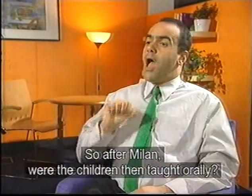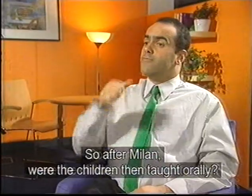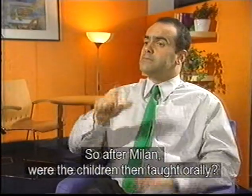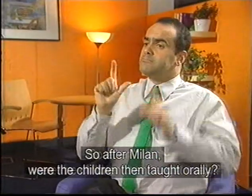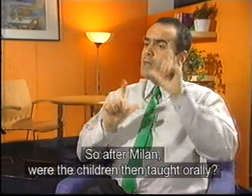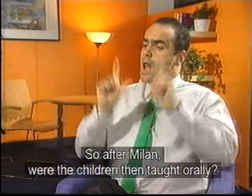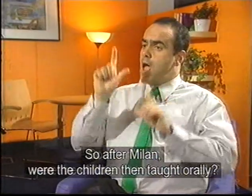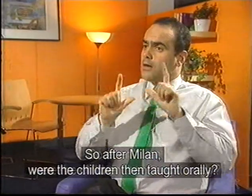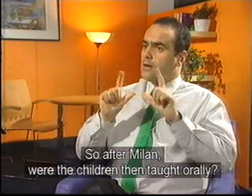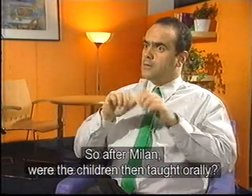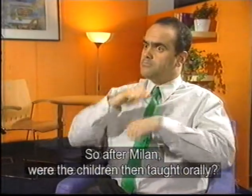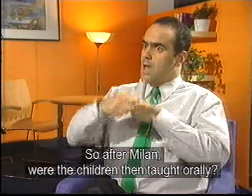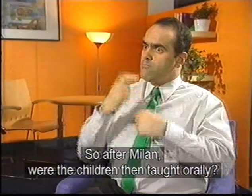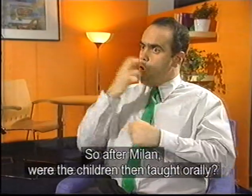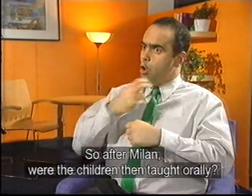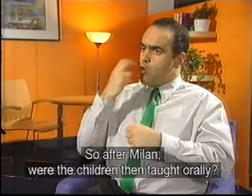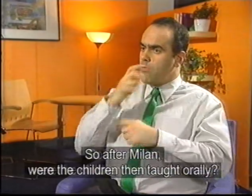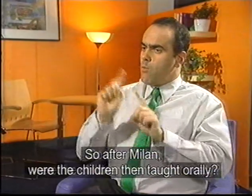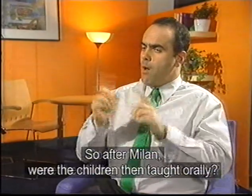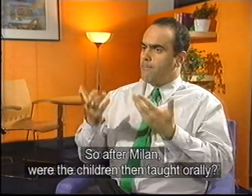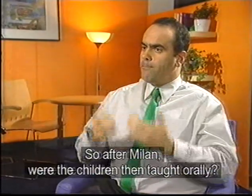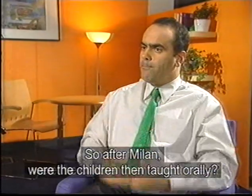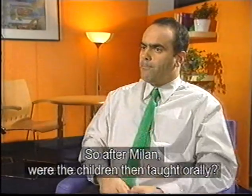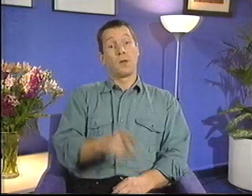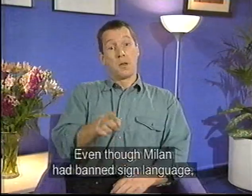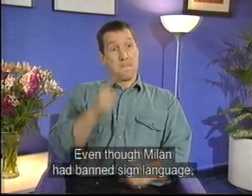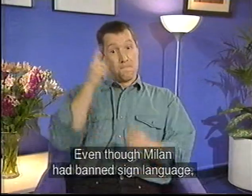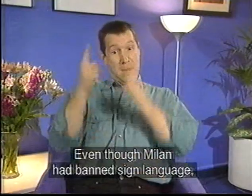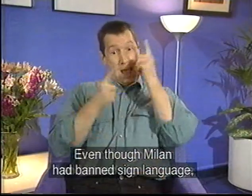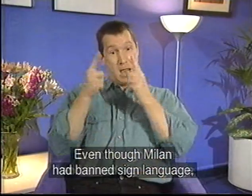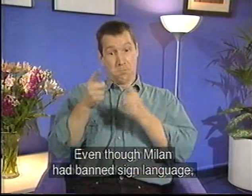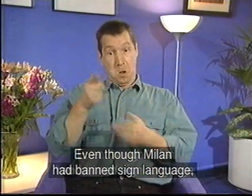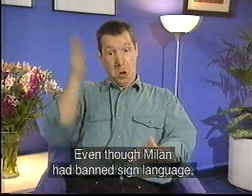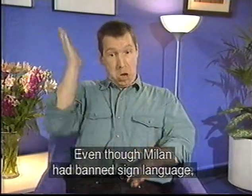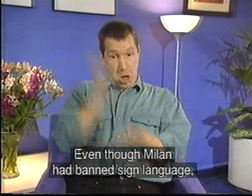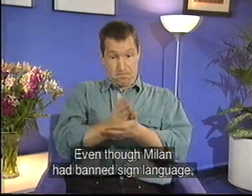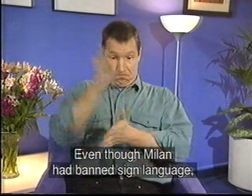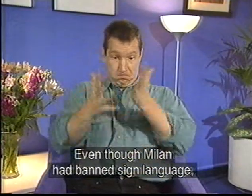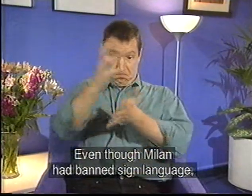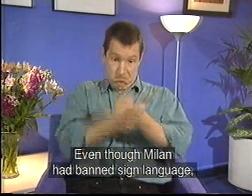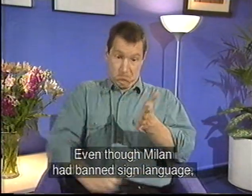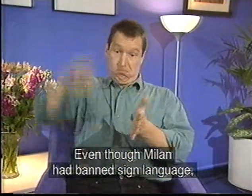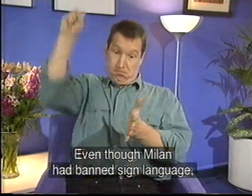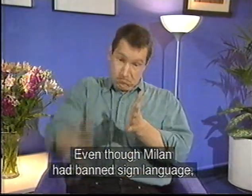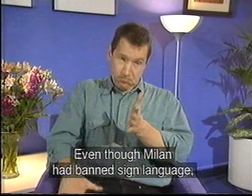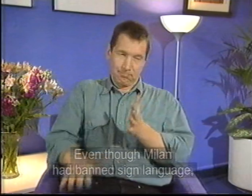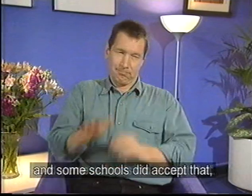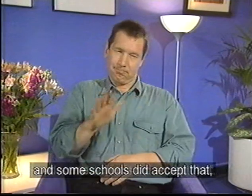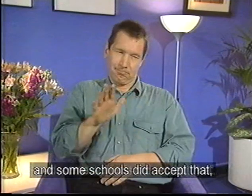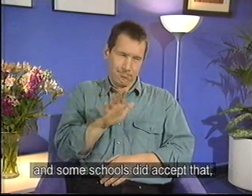So after Milan, were the children then taught orally? Well, even though Milan had banned sign language and some schools did